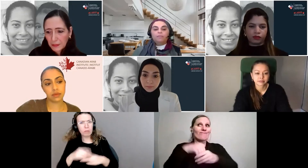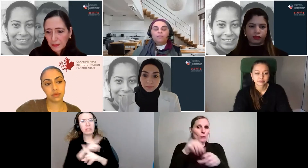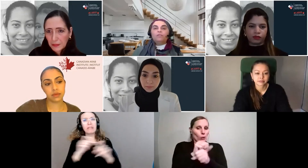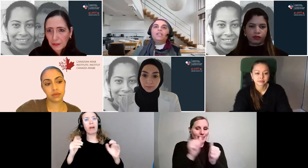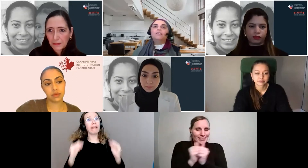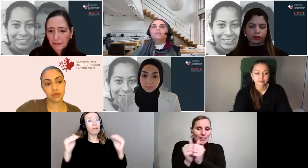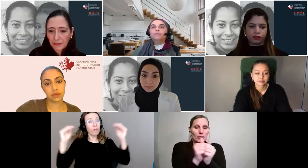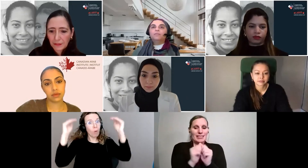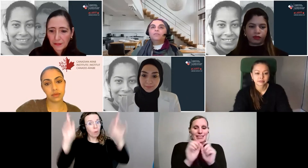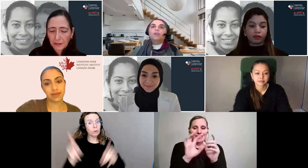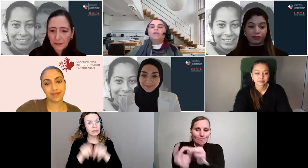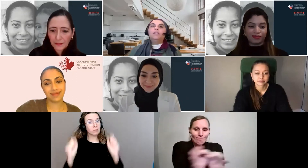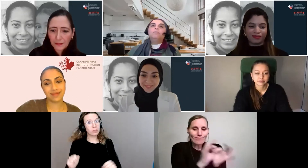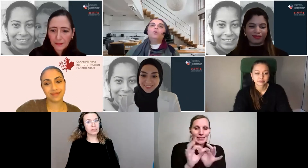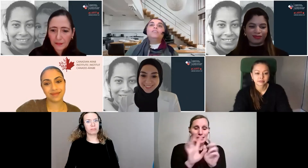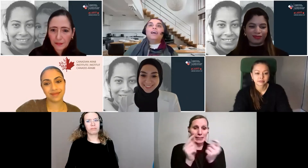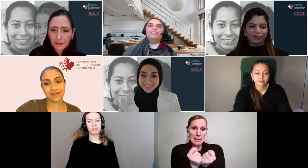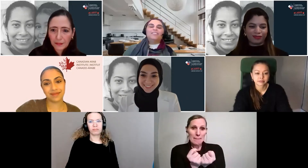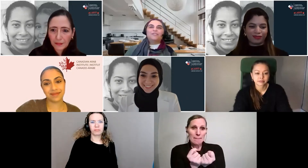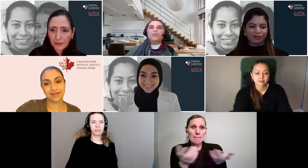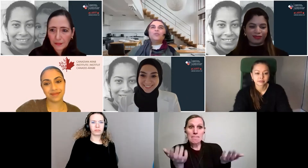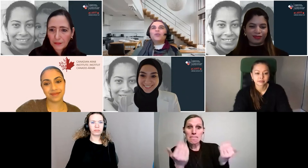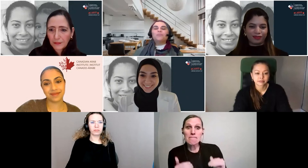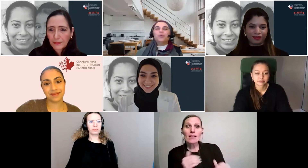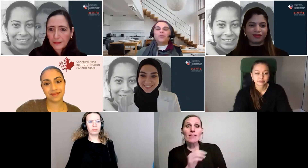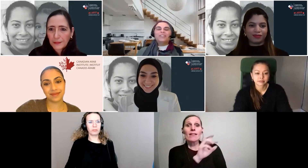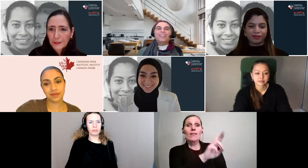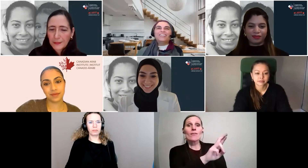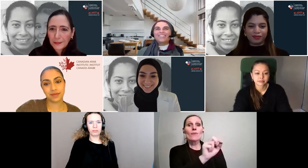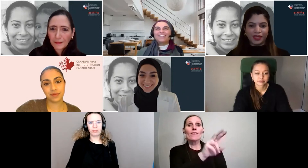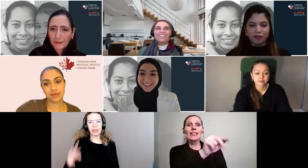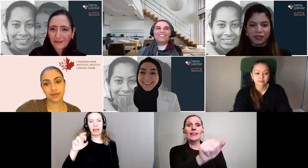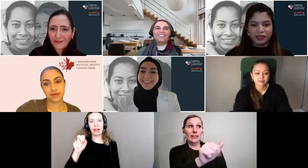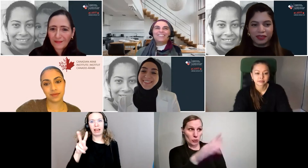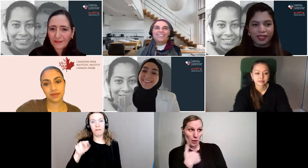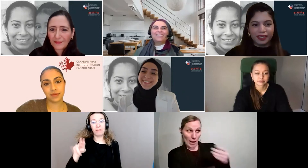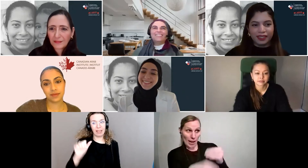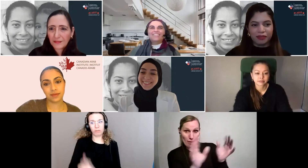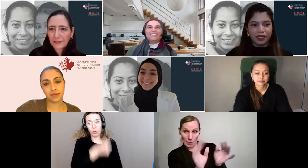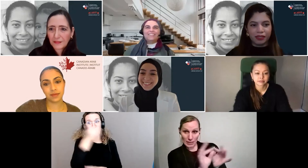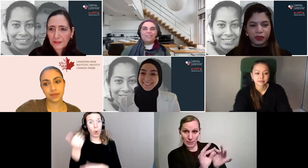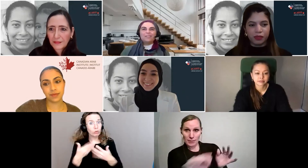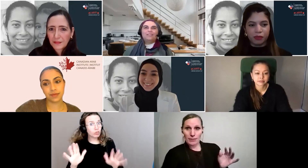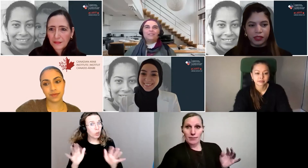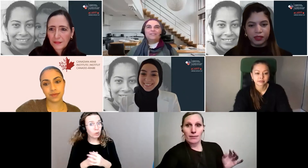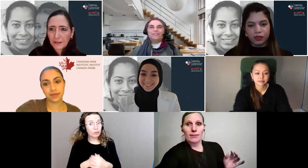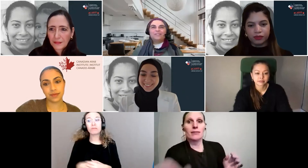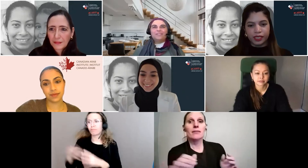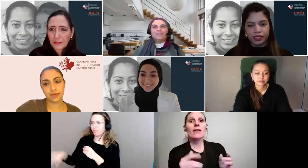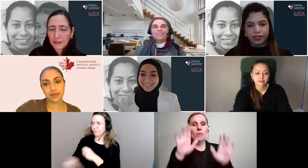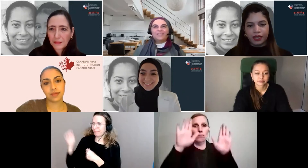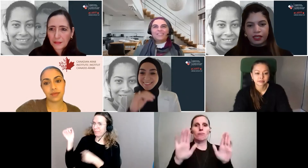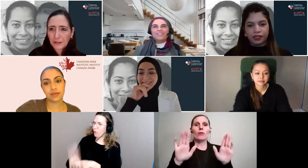Ravina, do you have any more to add to this future we're building? Absolutely. I love what's been mentioned